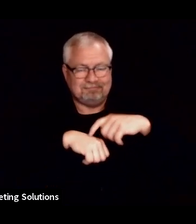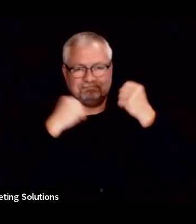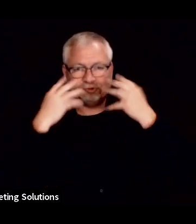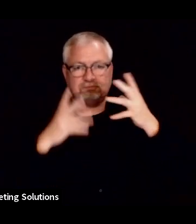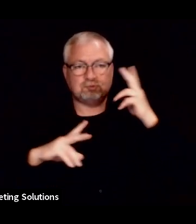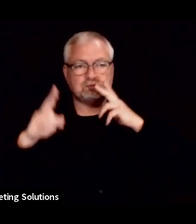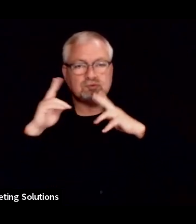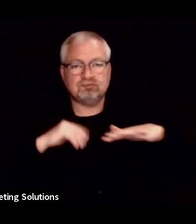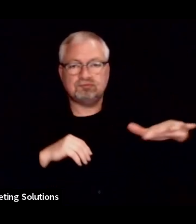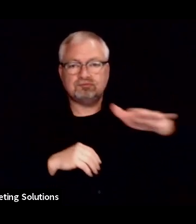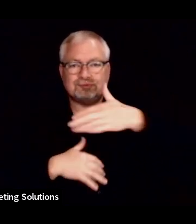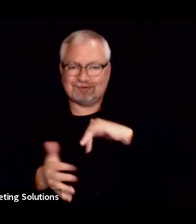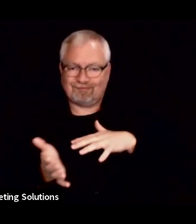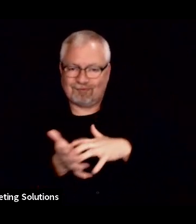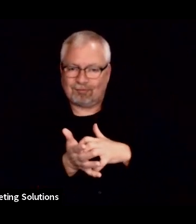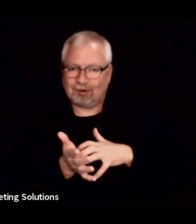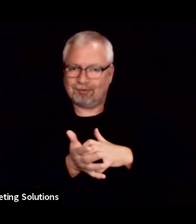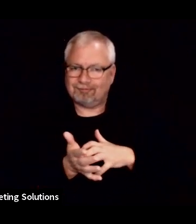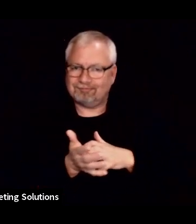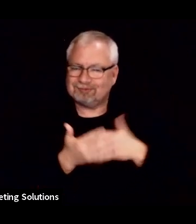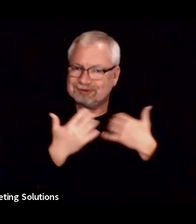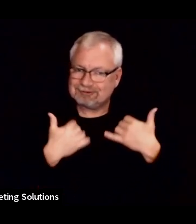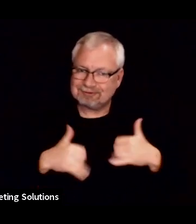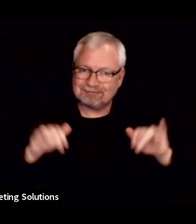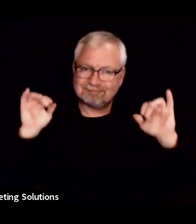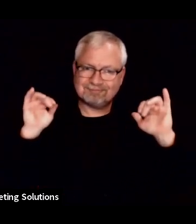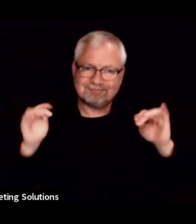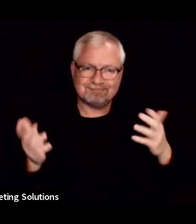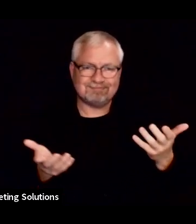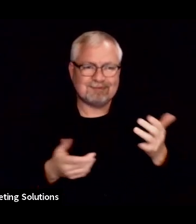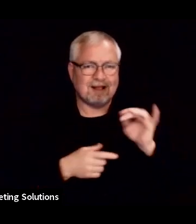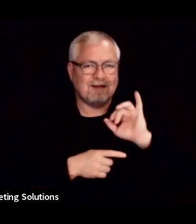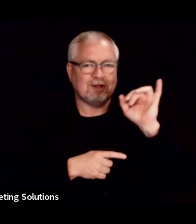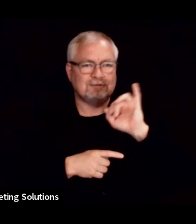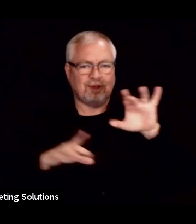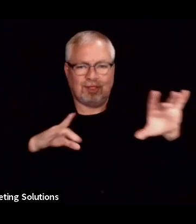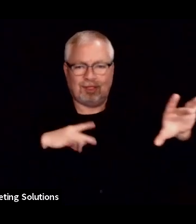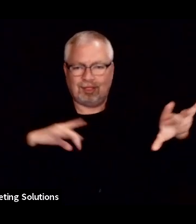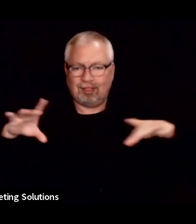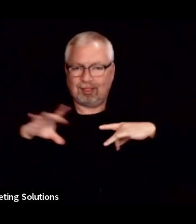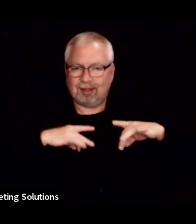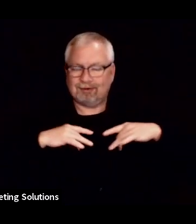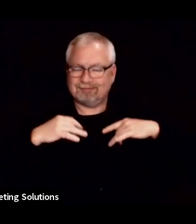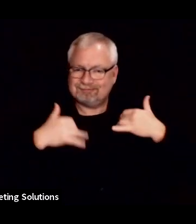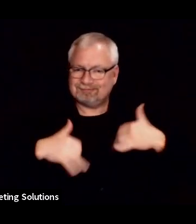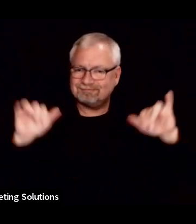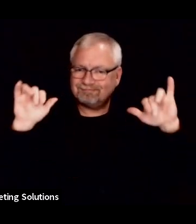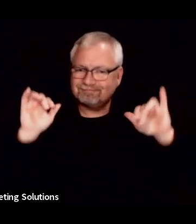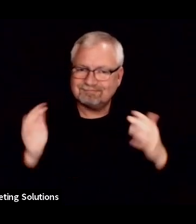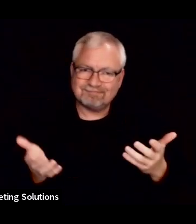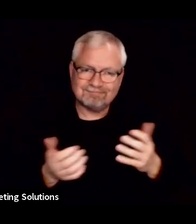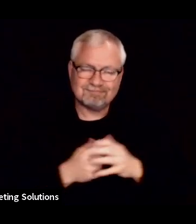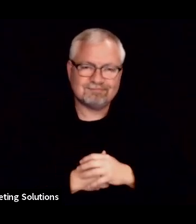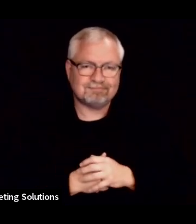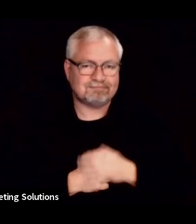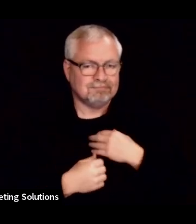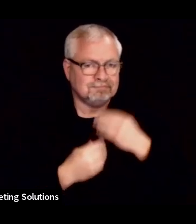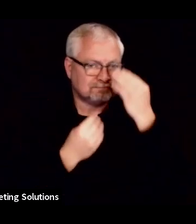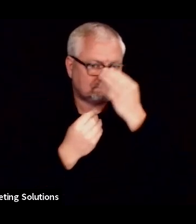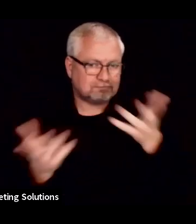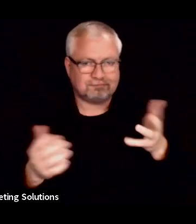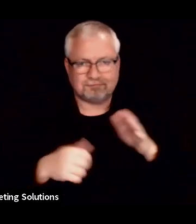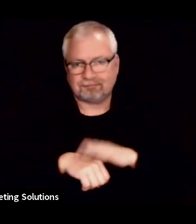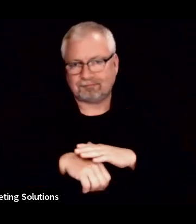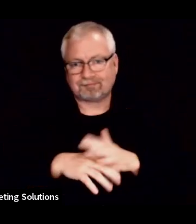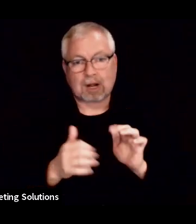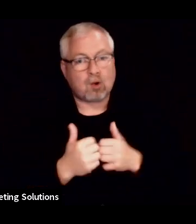to the infection. So just no way around it.